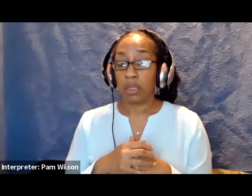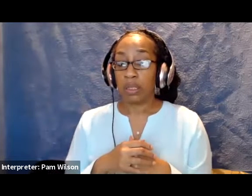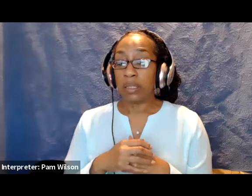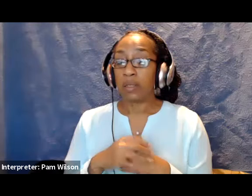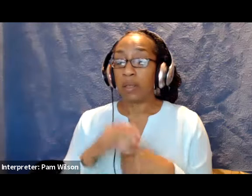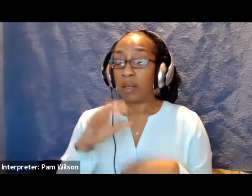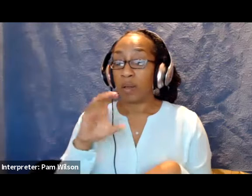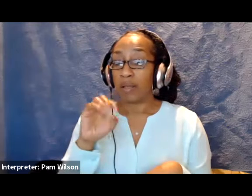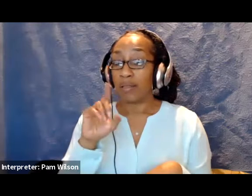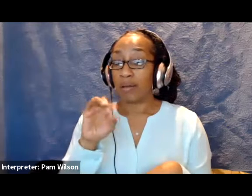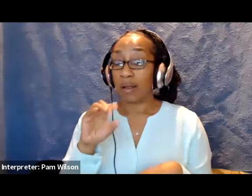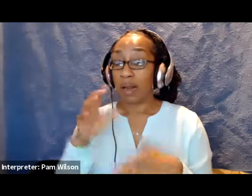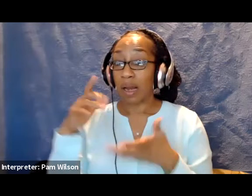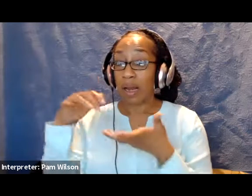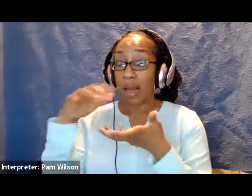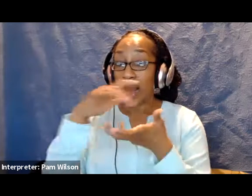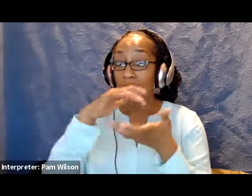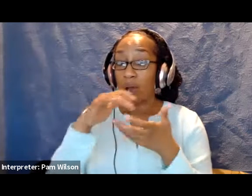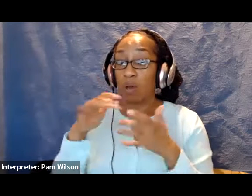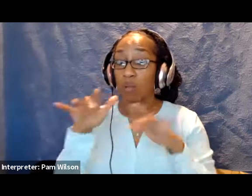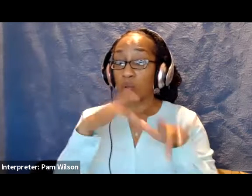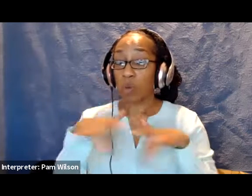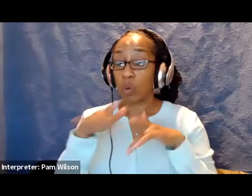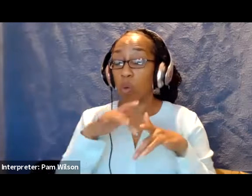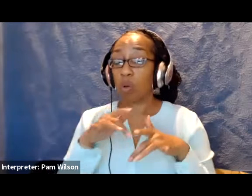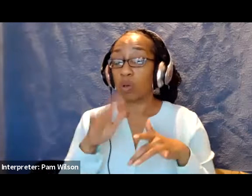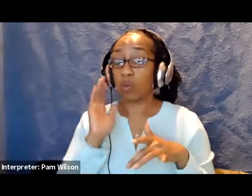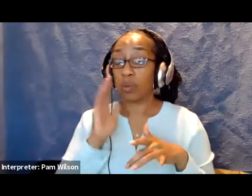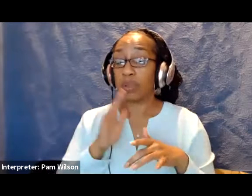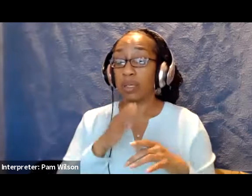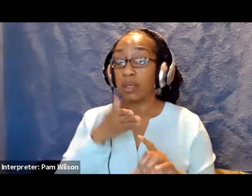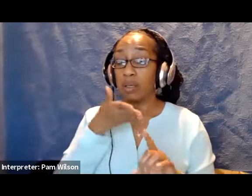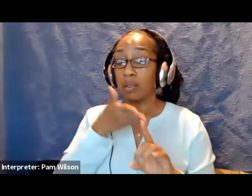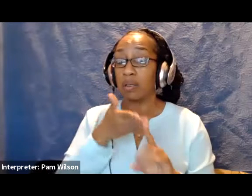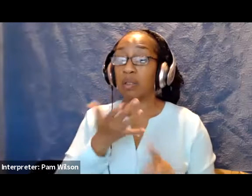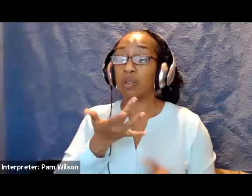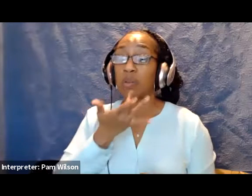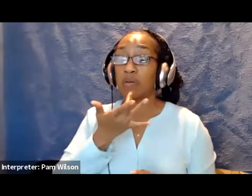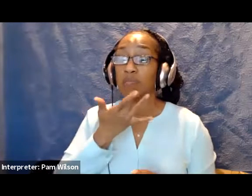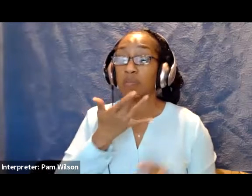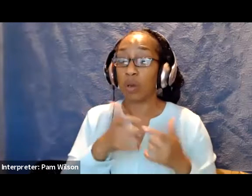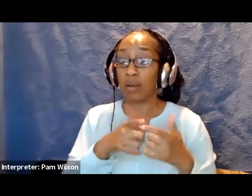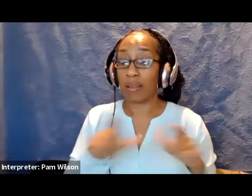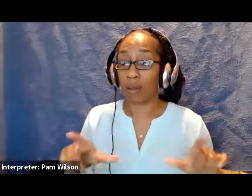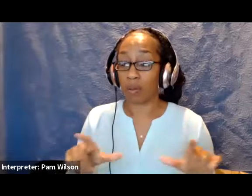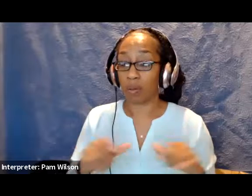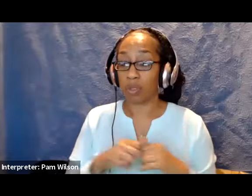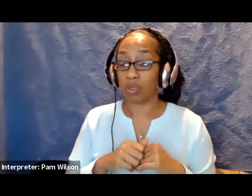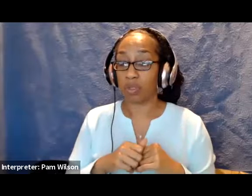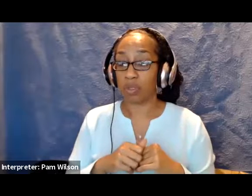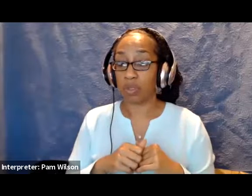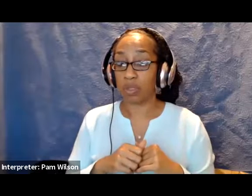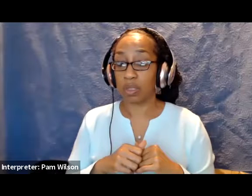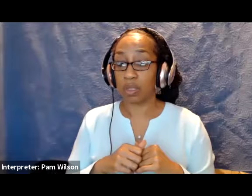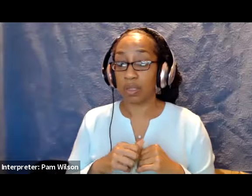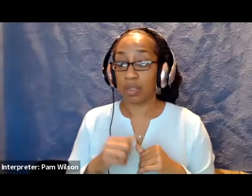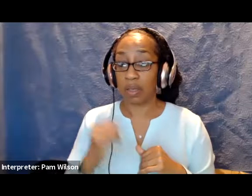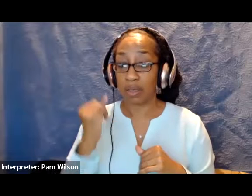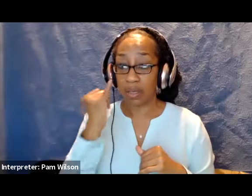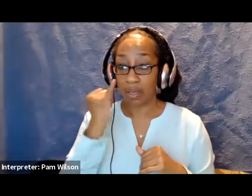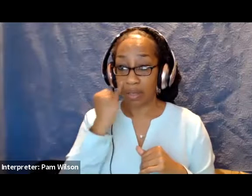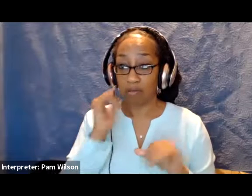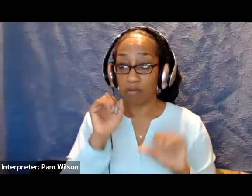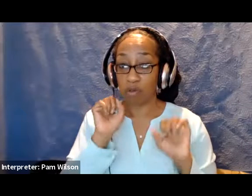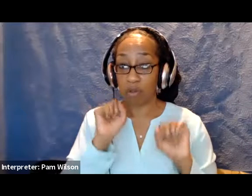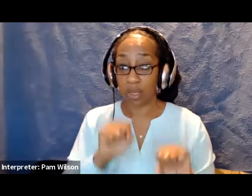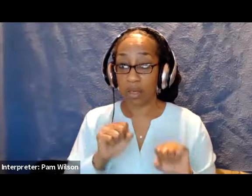recording is going to be in the primary language. If you are unable to and allowed to, you can record the